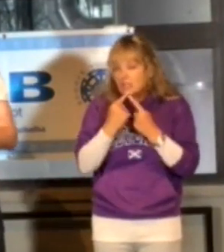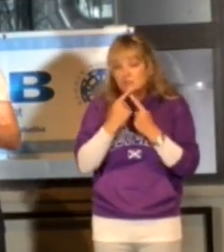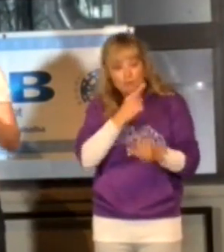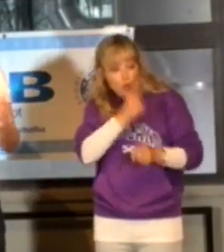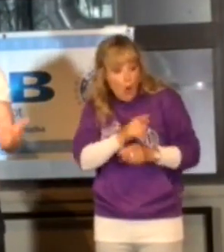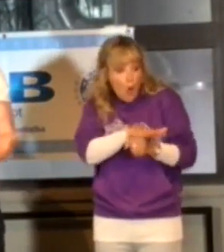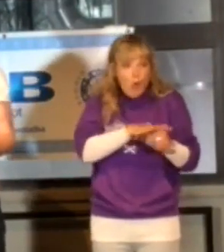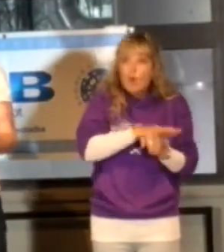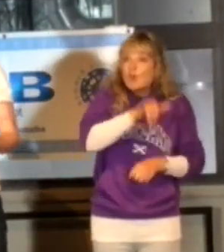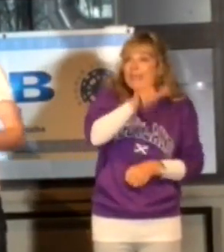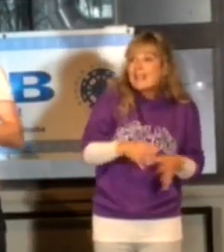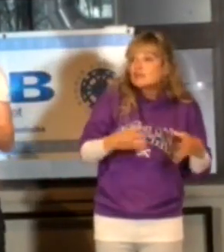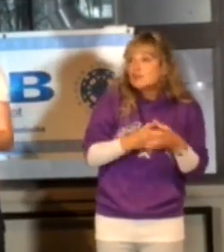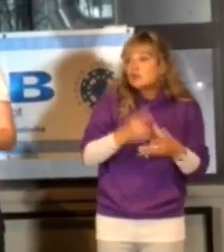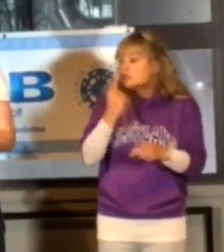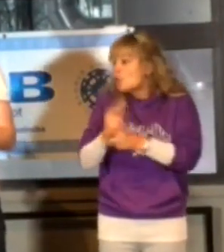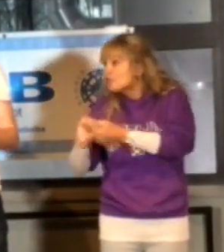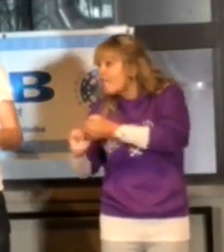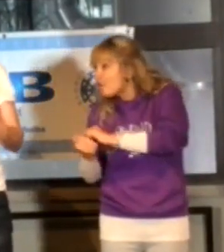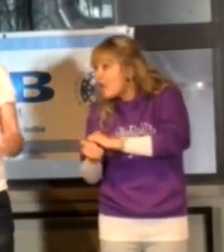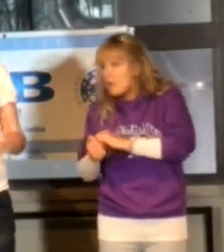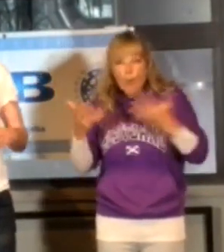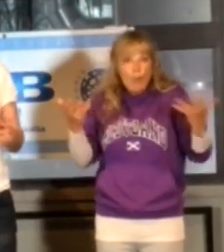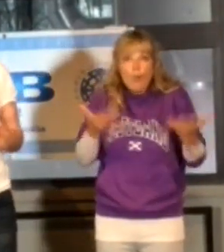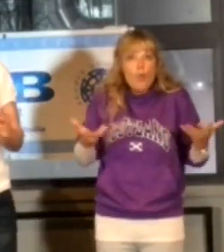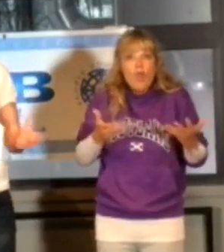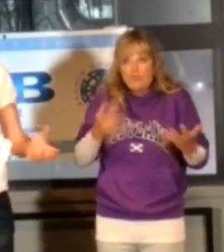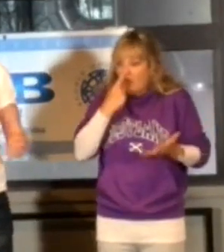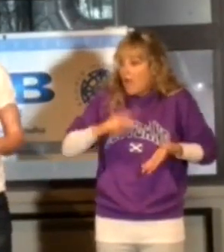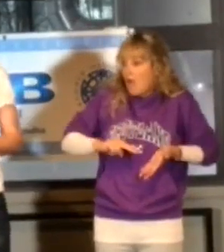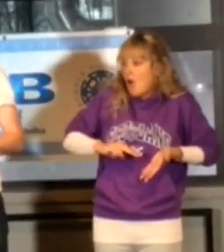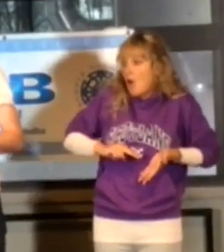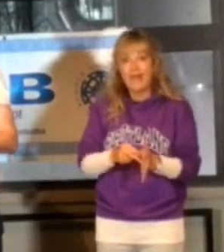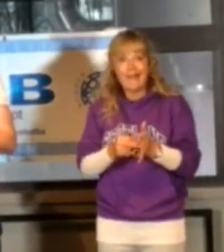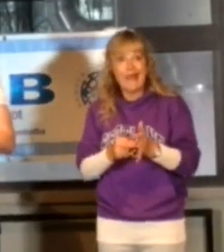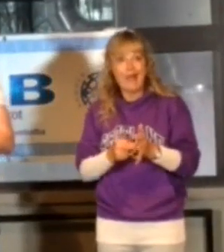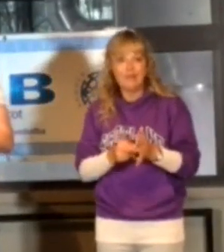group, speak to your friends about where you might have some organised